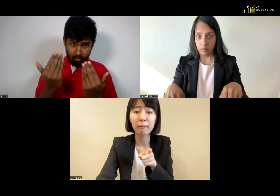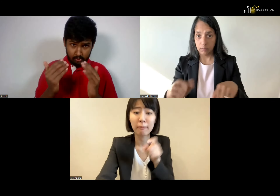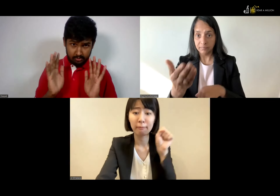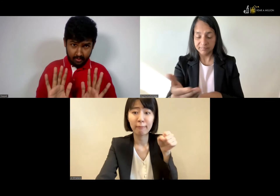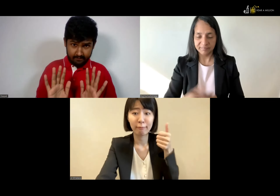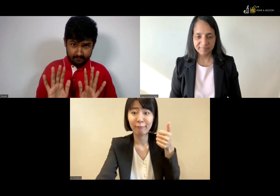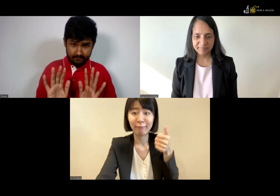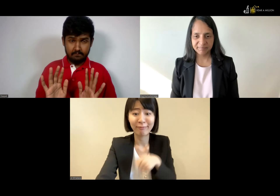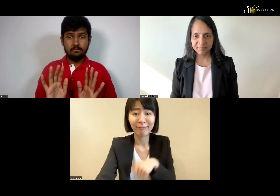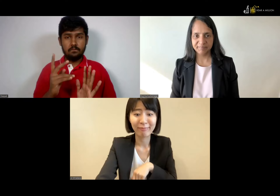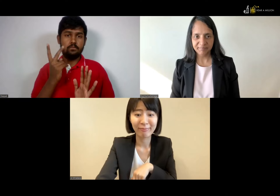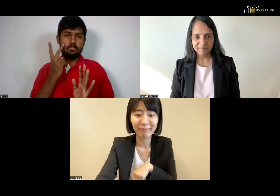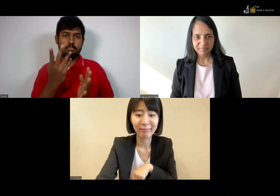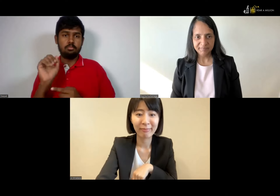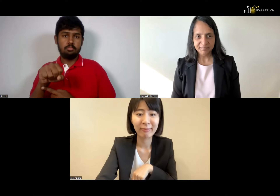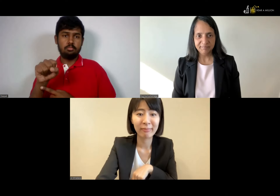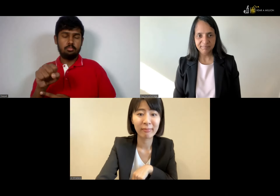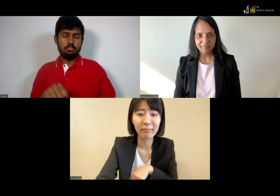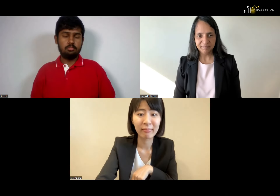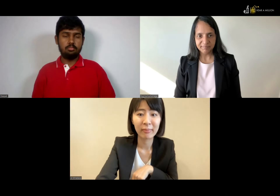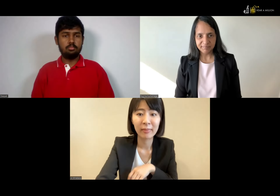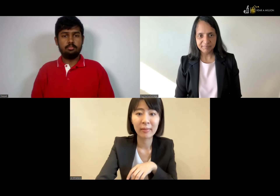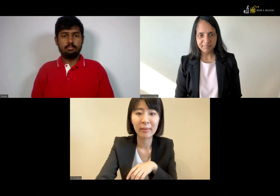show? Yes, sure, I will. Okay.